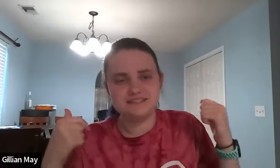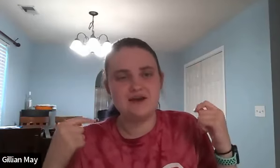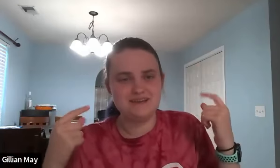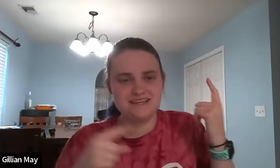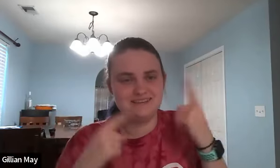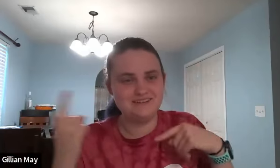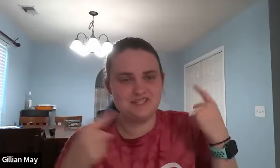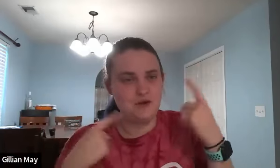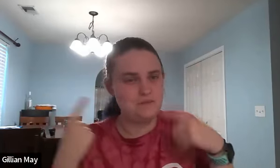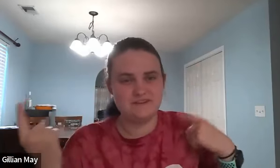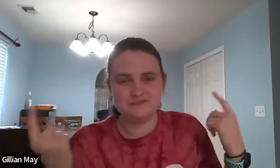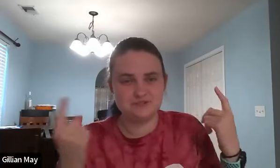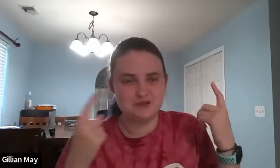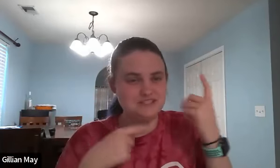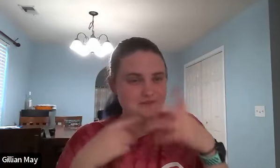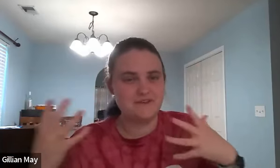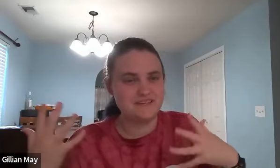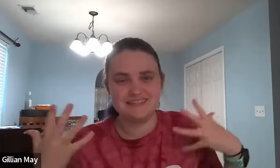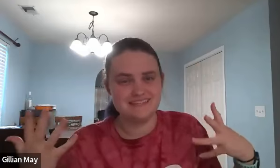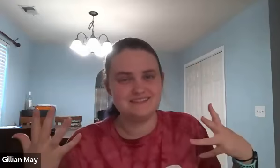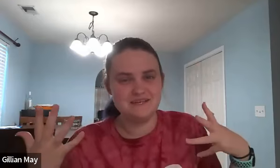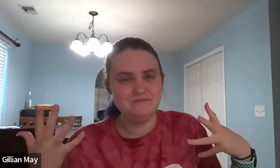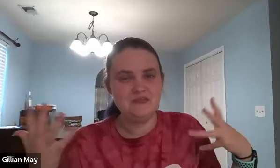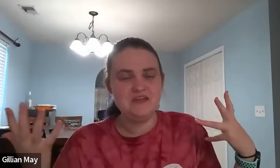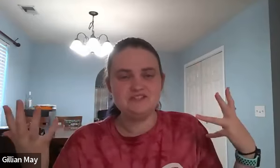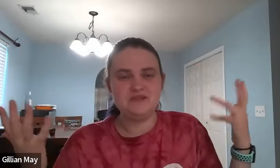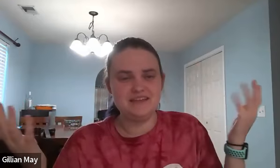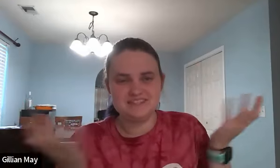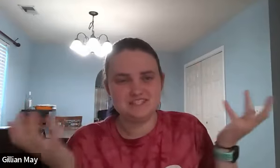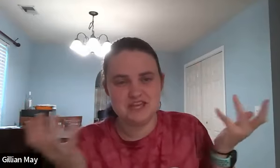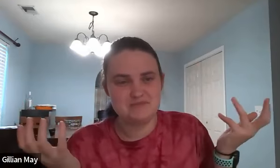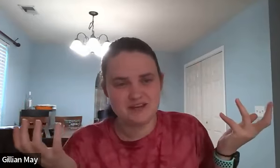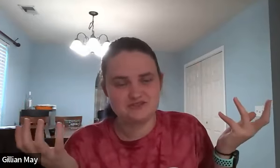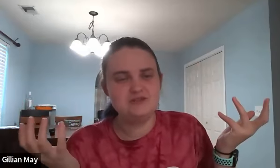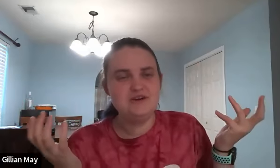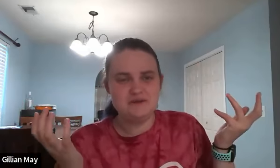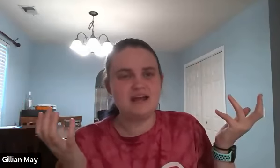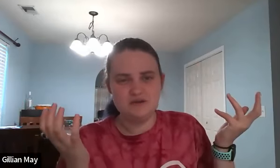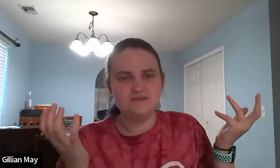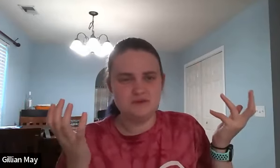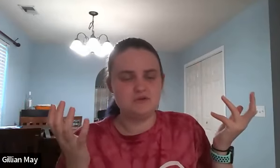out because I literally show all my facial expressions on my face like easily. So like this just came natural. But I know a few people who are